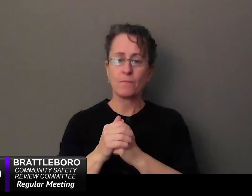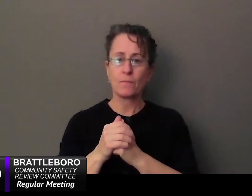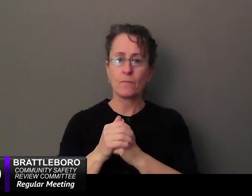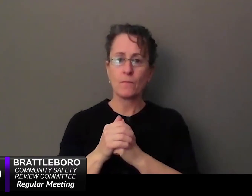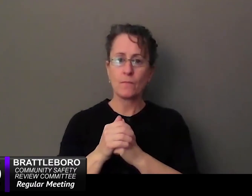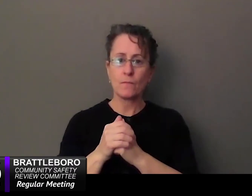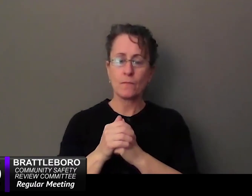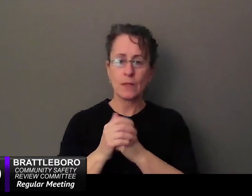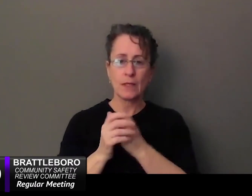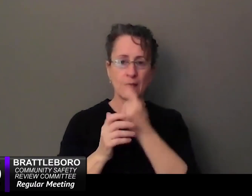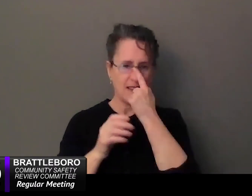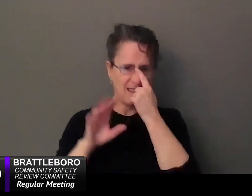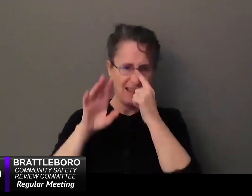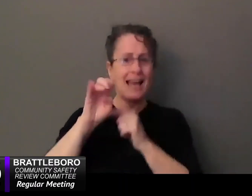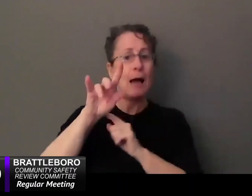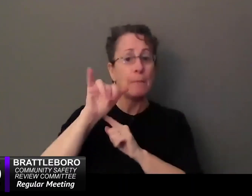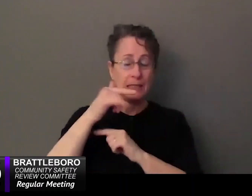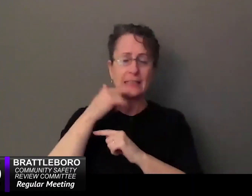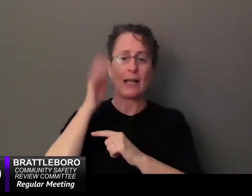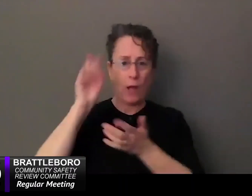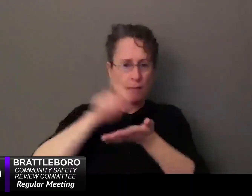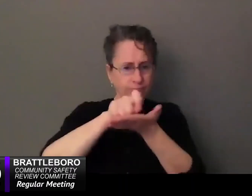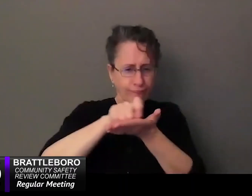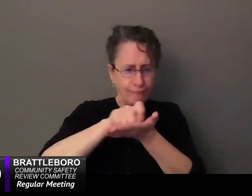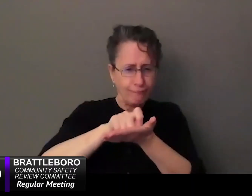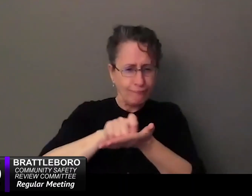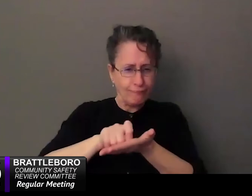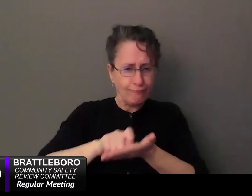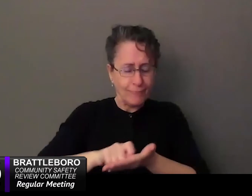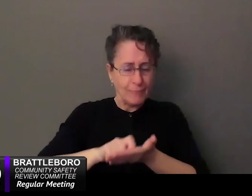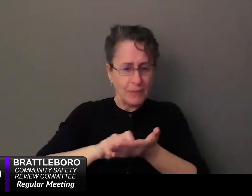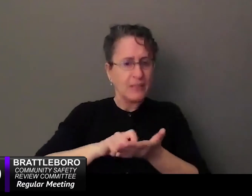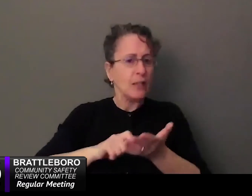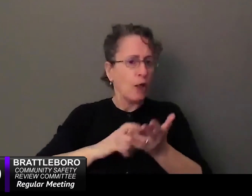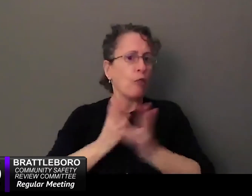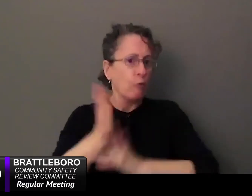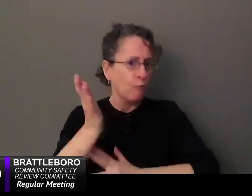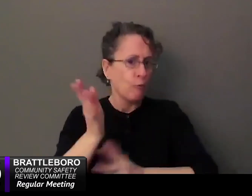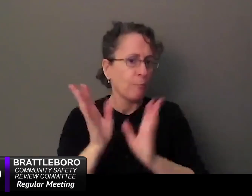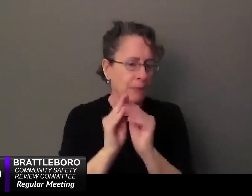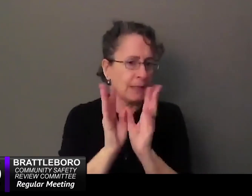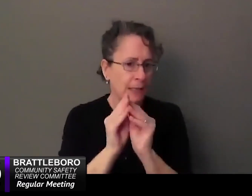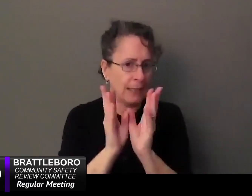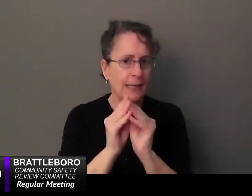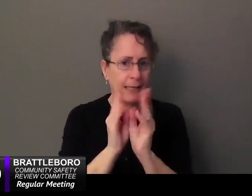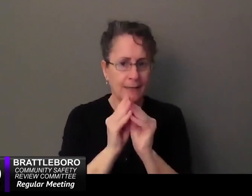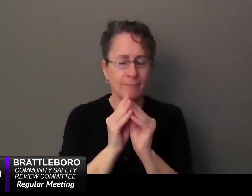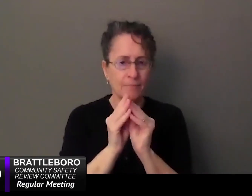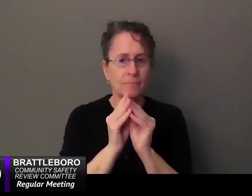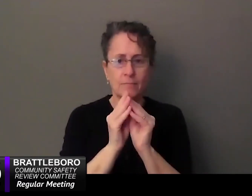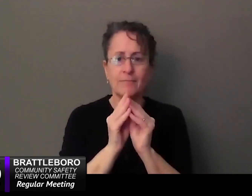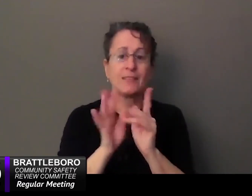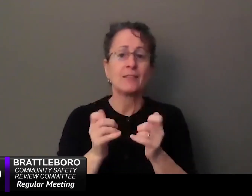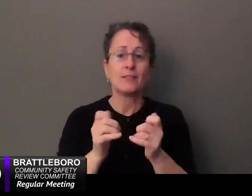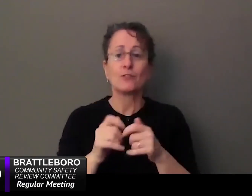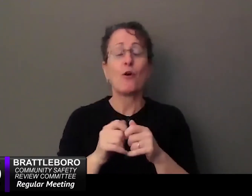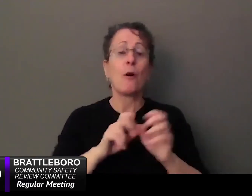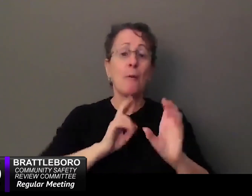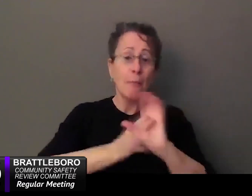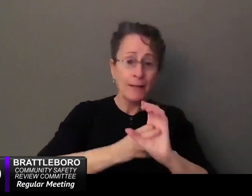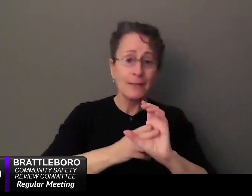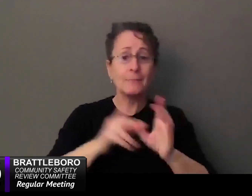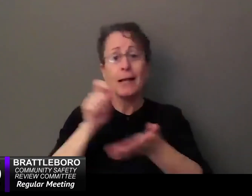I just want to share that I will be taking notes through the meeting. So I'll be sort of doing that at the same time as